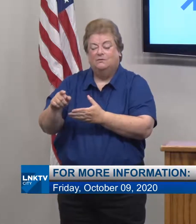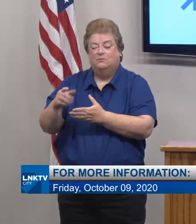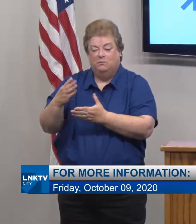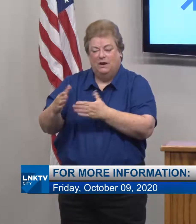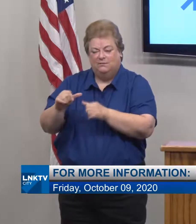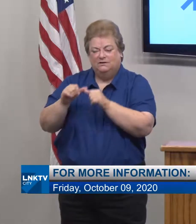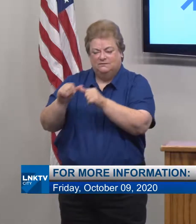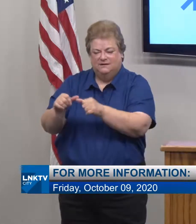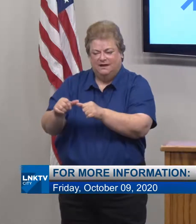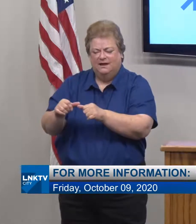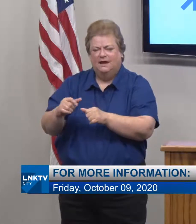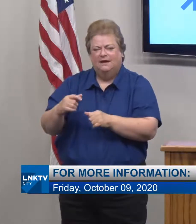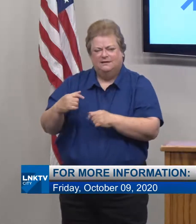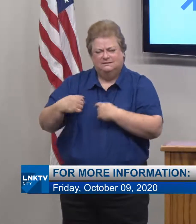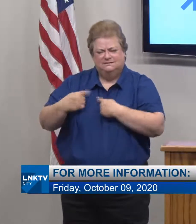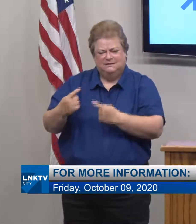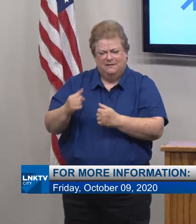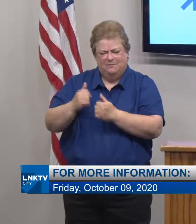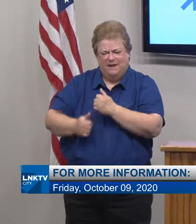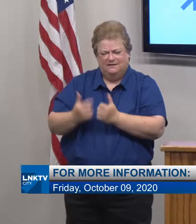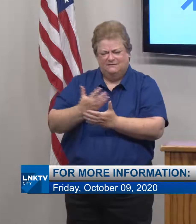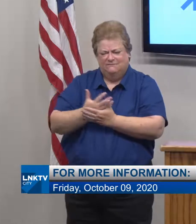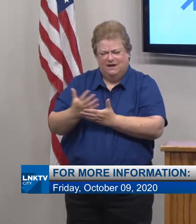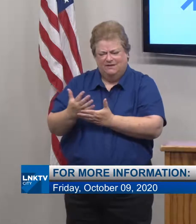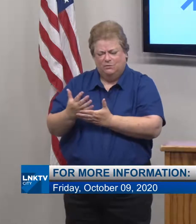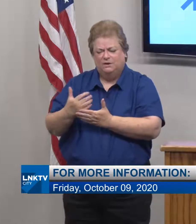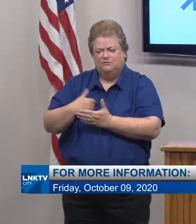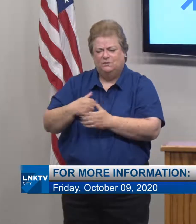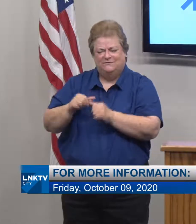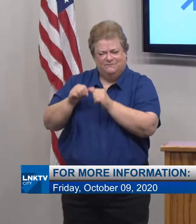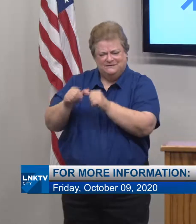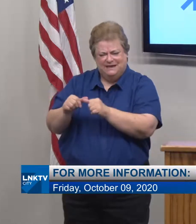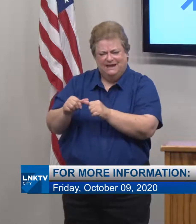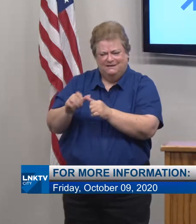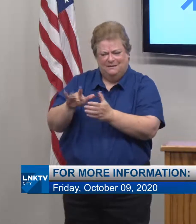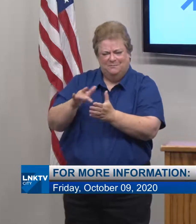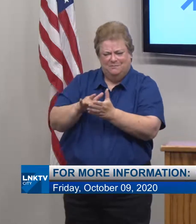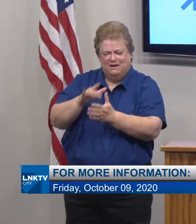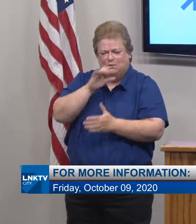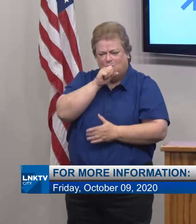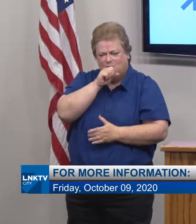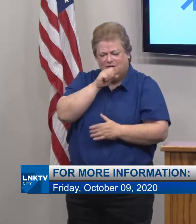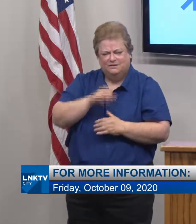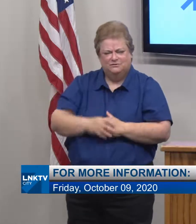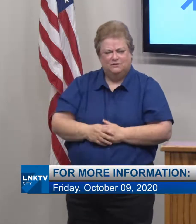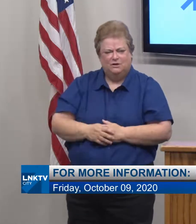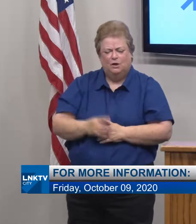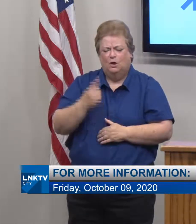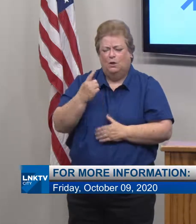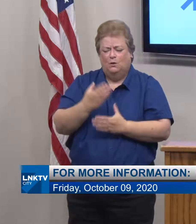the last 5 weeks, we were really at mid-orange. One of the things that's really